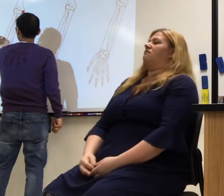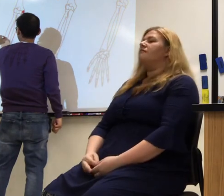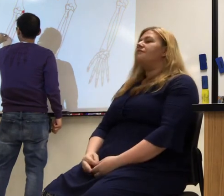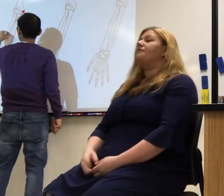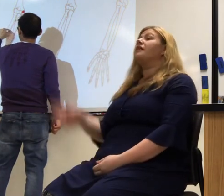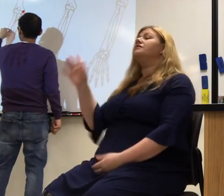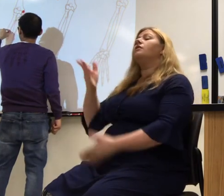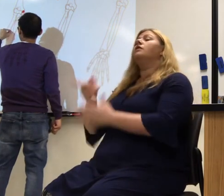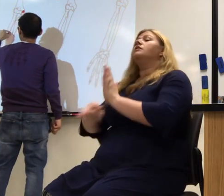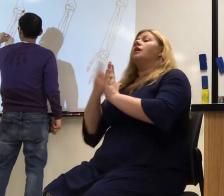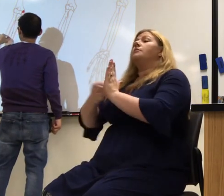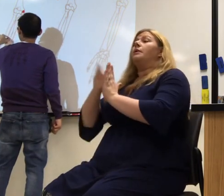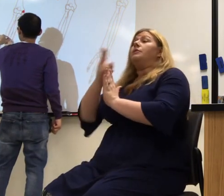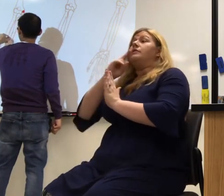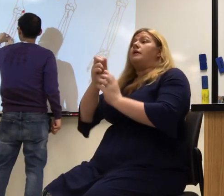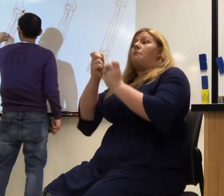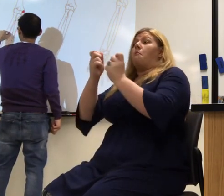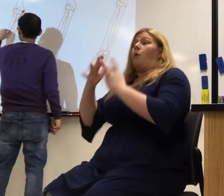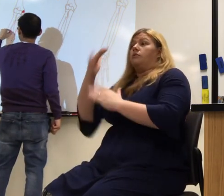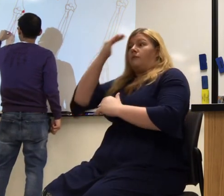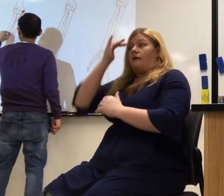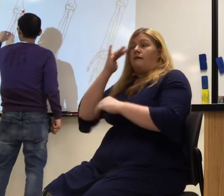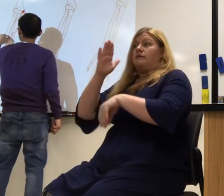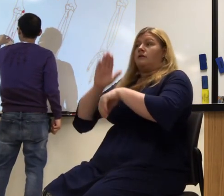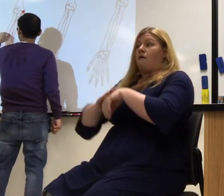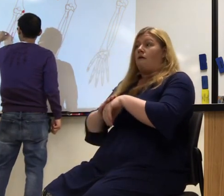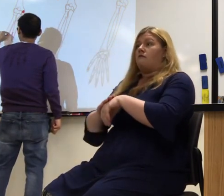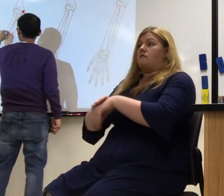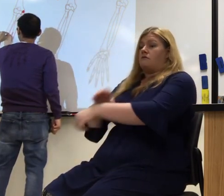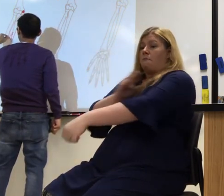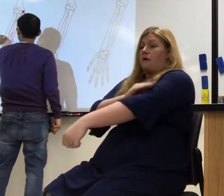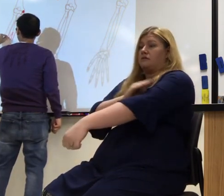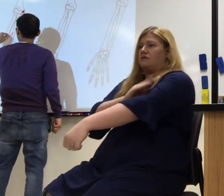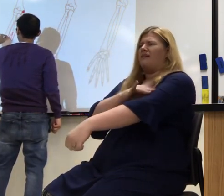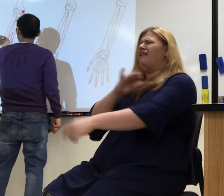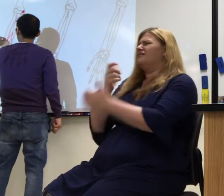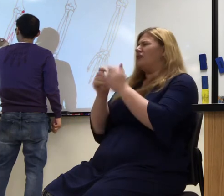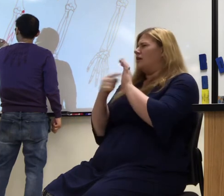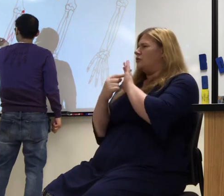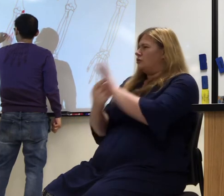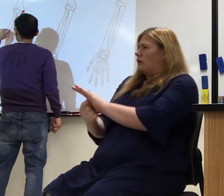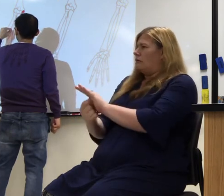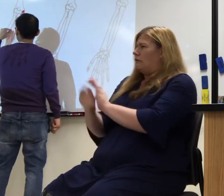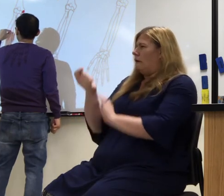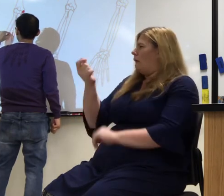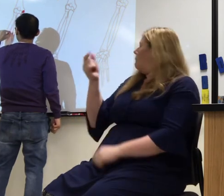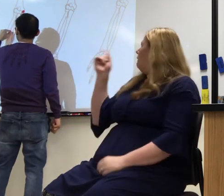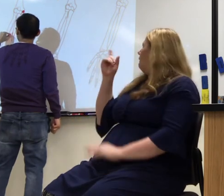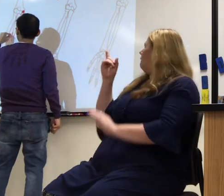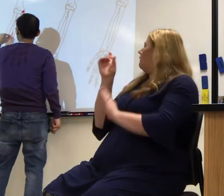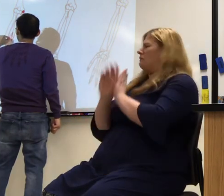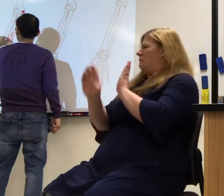Okay, sometimes I do see that, so I'll try to illustrate that a little bit. But basically,